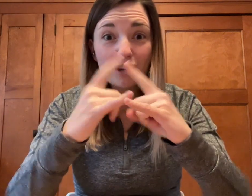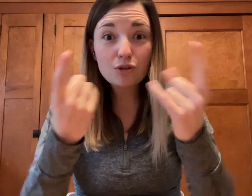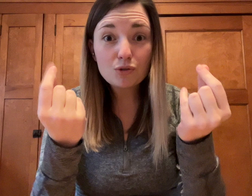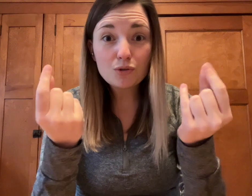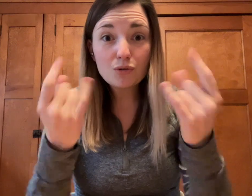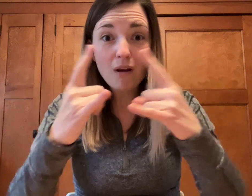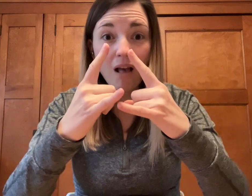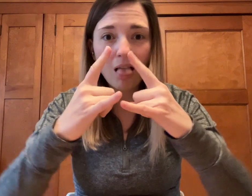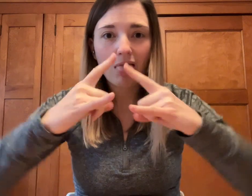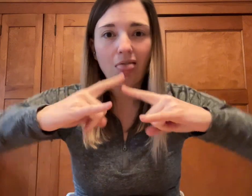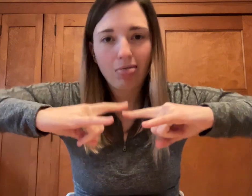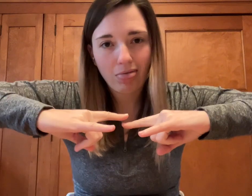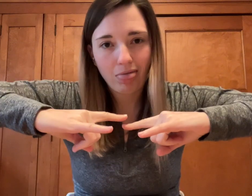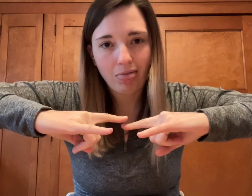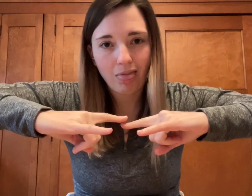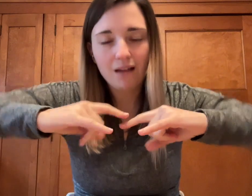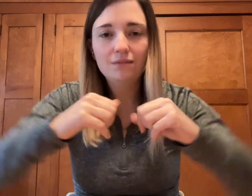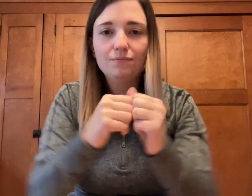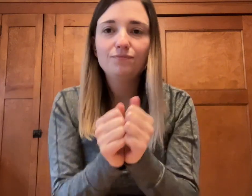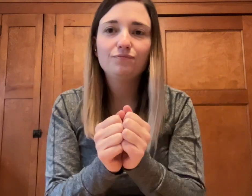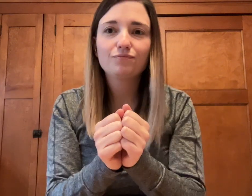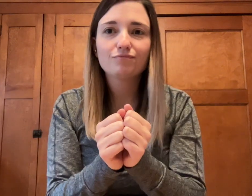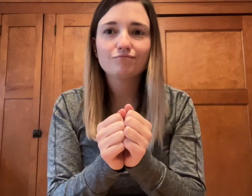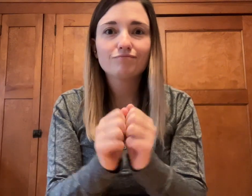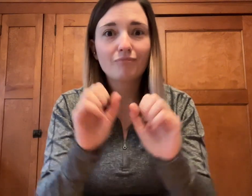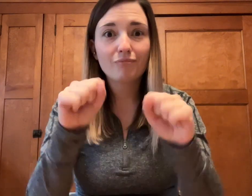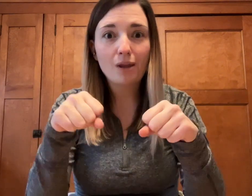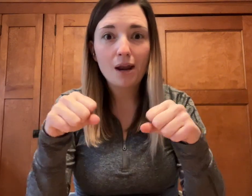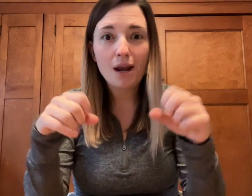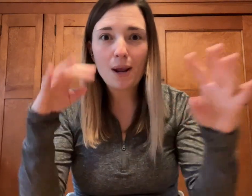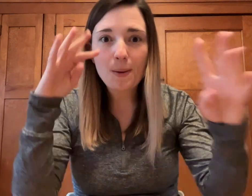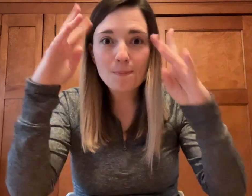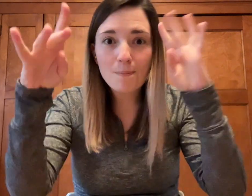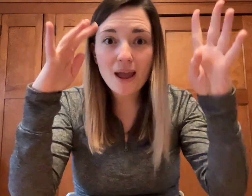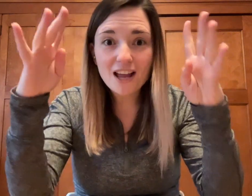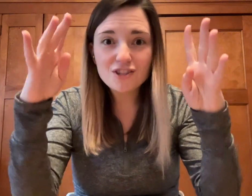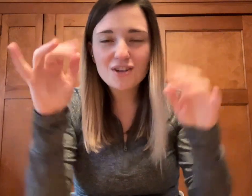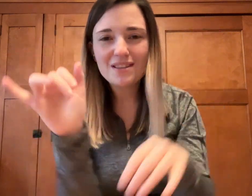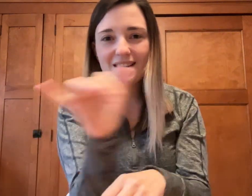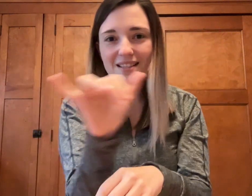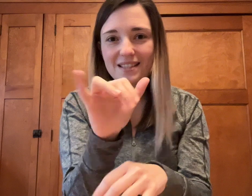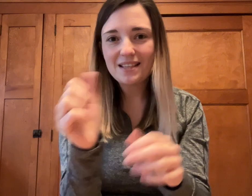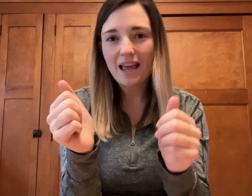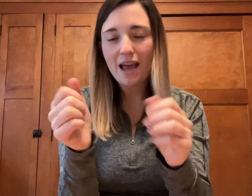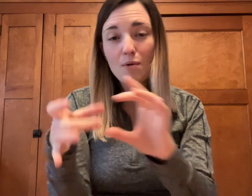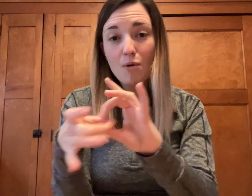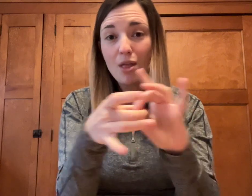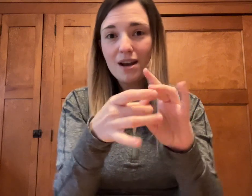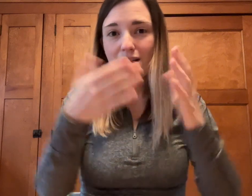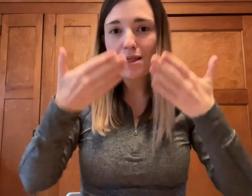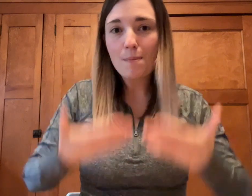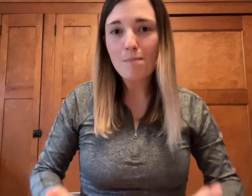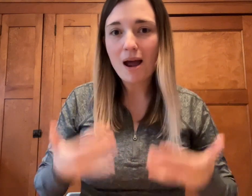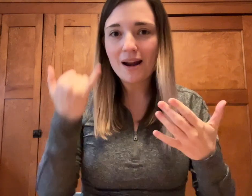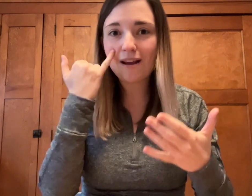there. We can understand or we can imagine what our bodies would look like without the skeletal system, how much we could get done. Yes,